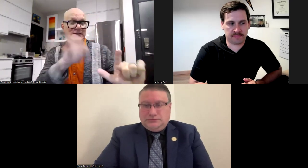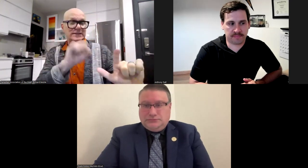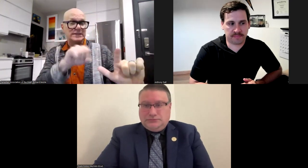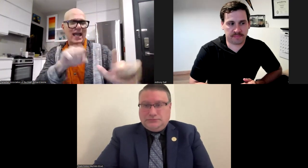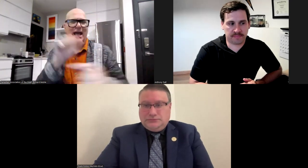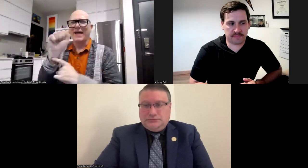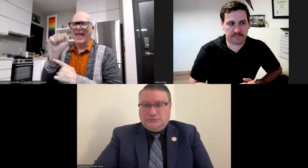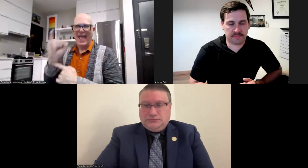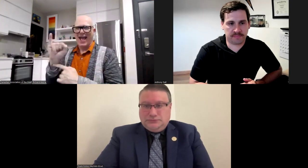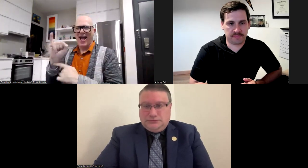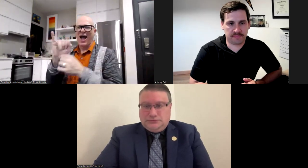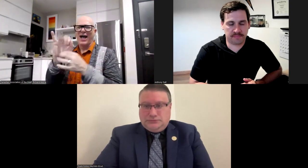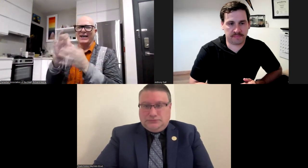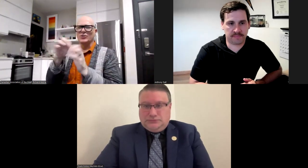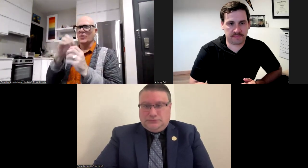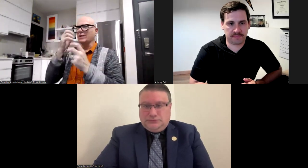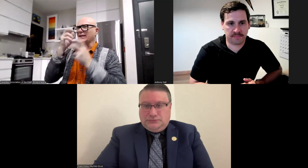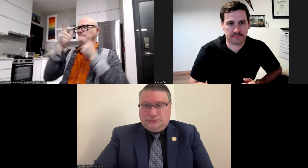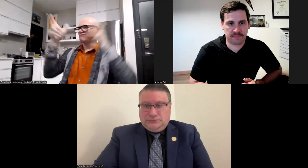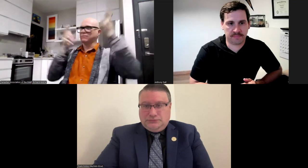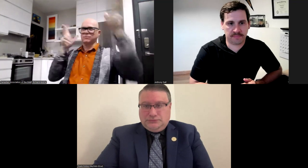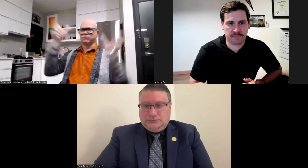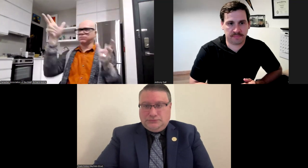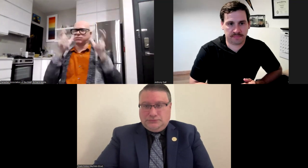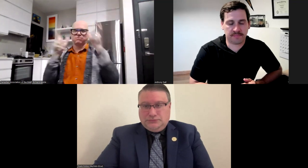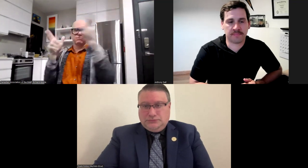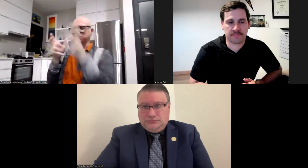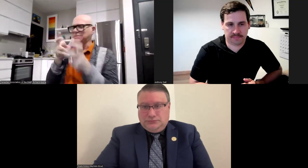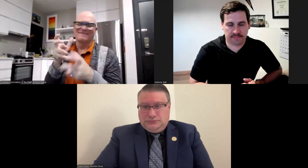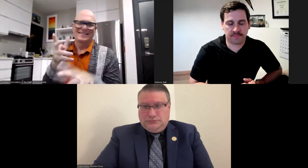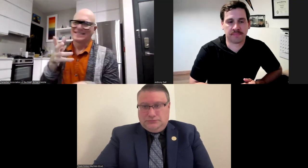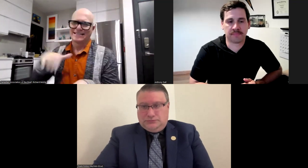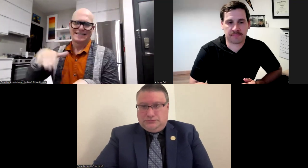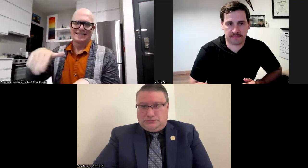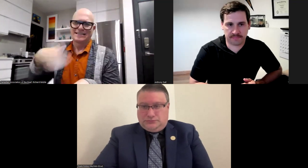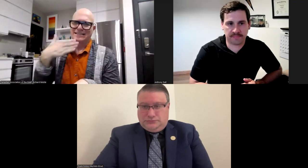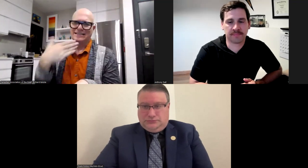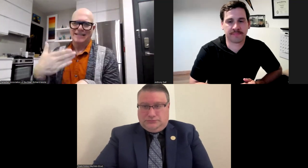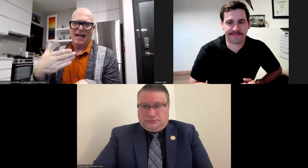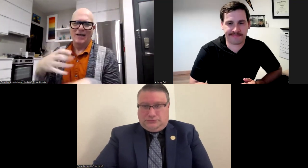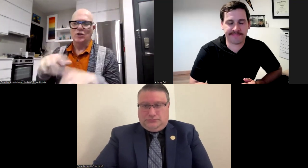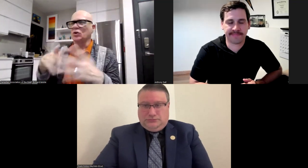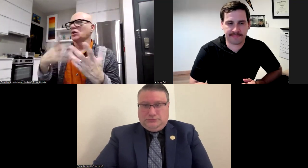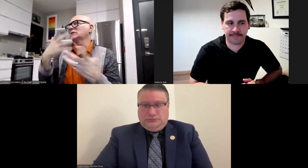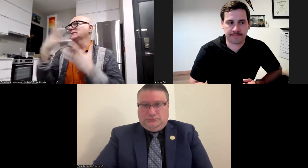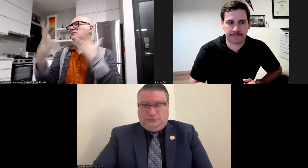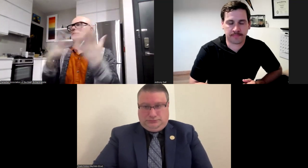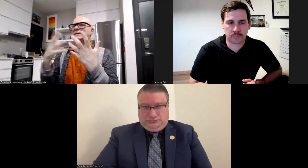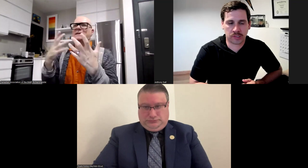that goes. We think about languages is captioning, and that's good enough. But AI is growing by leaps and bounds, and yet it hasn't really